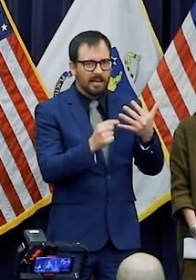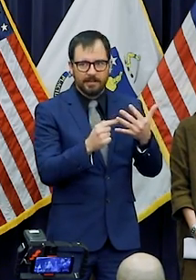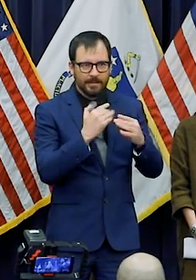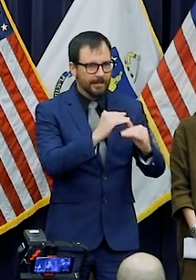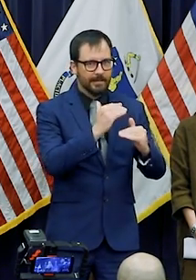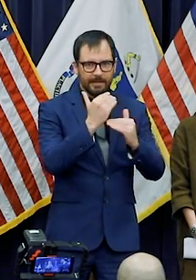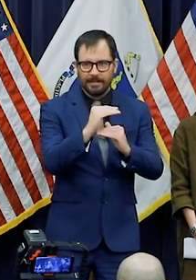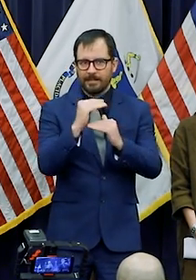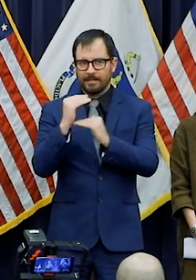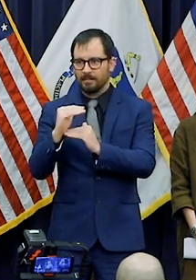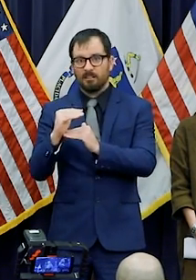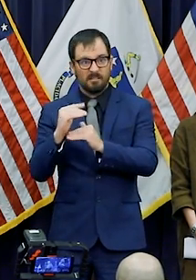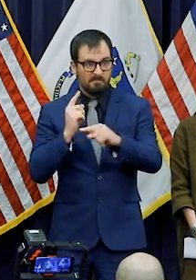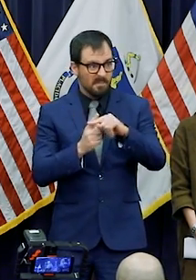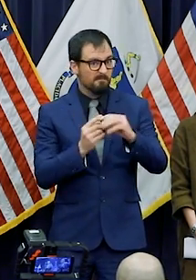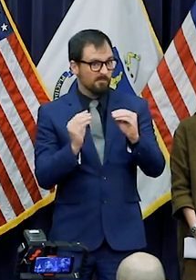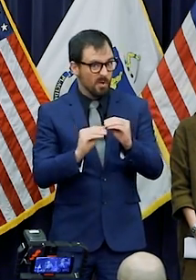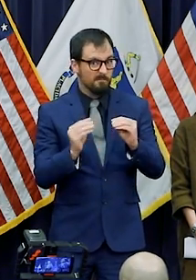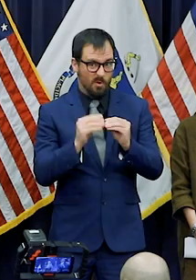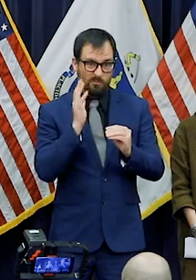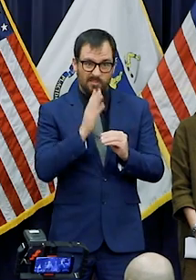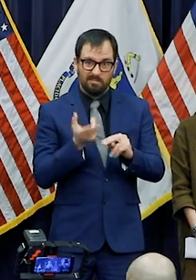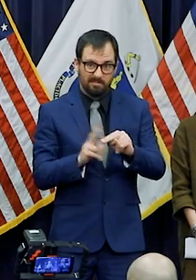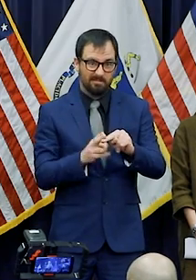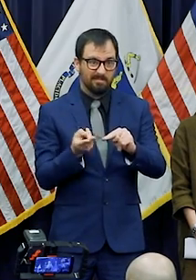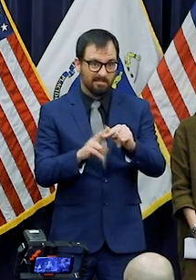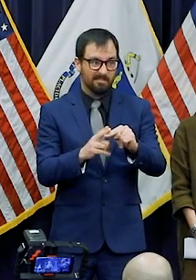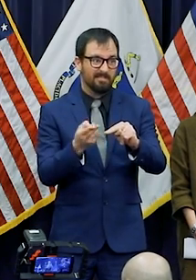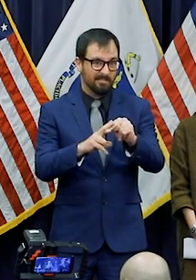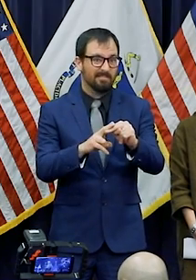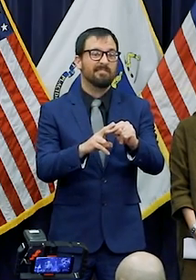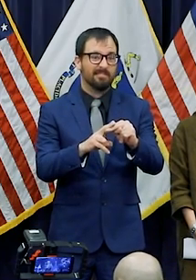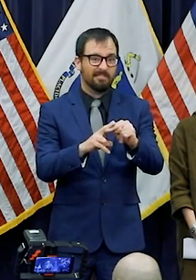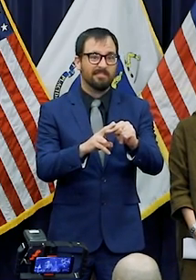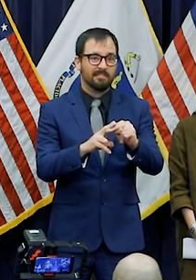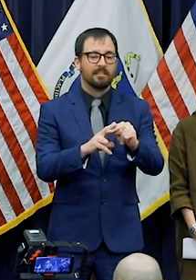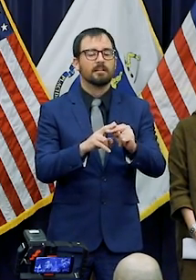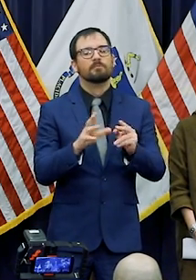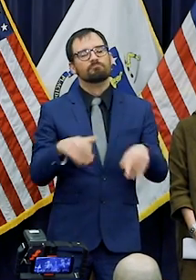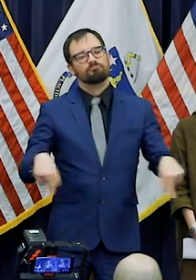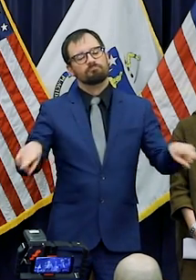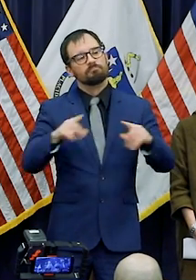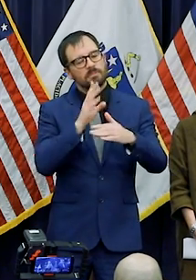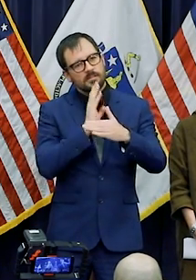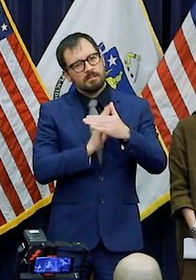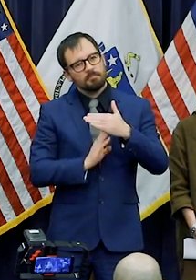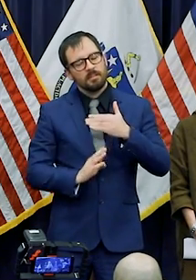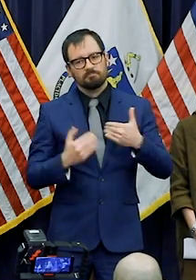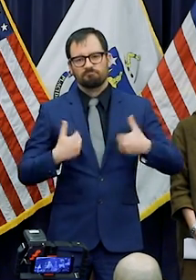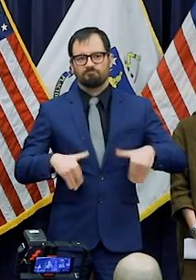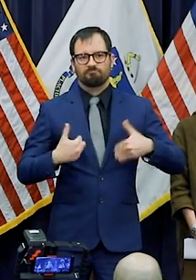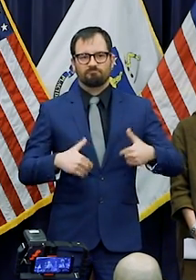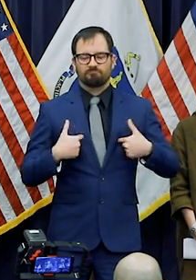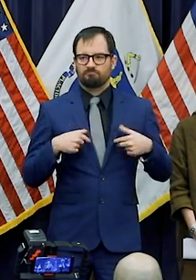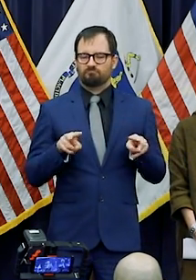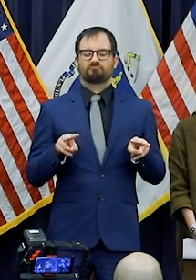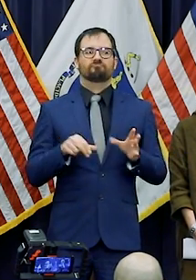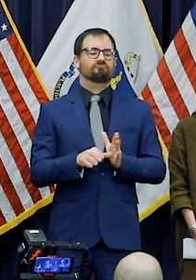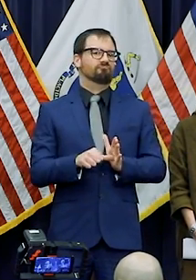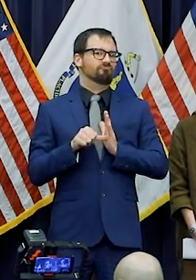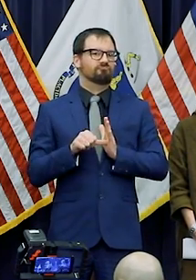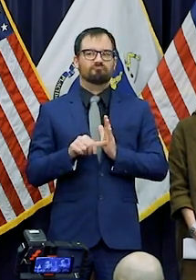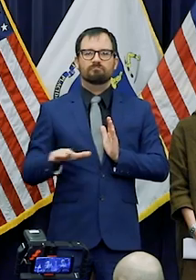we are humbled by the daily creativity and resiliency that we see from the people of this remarkable